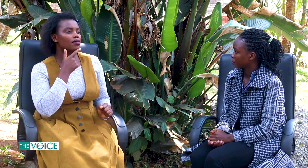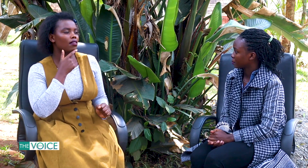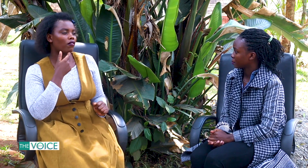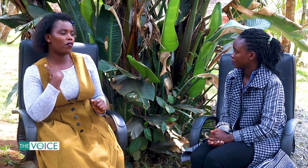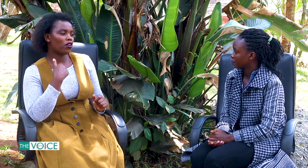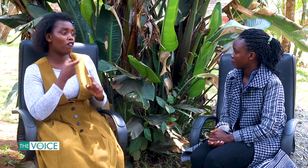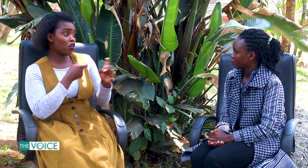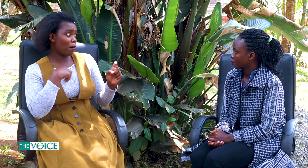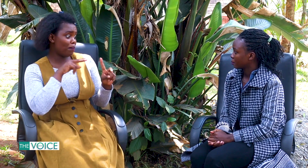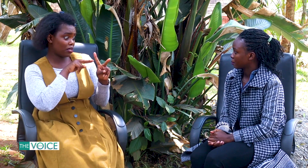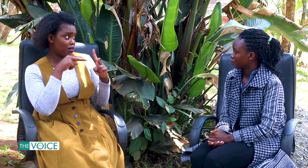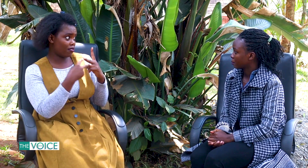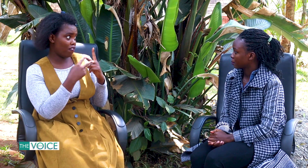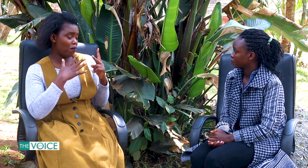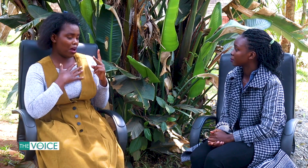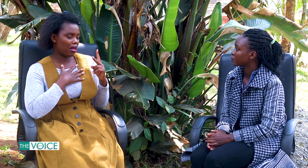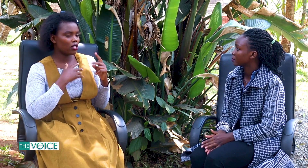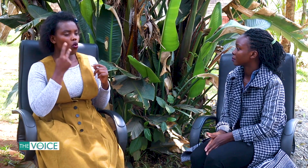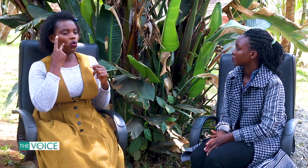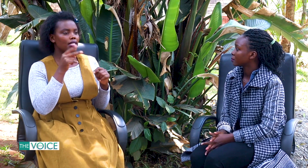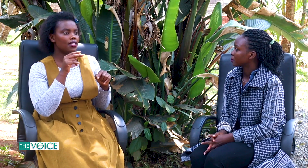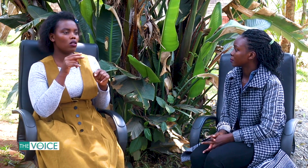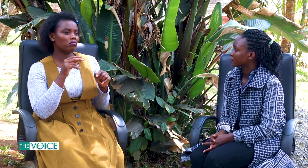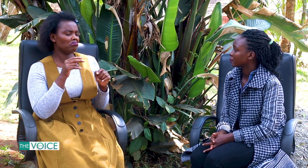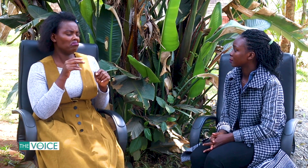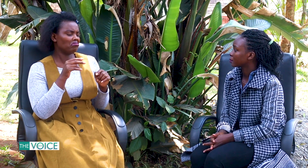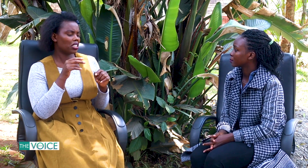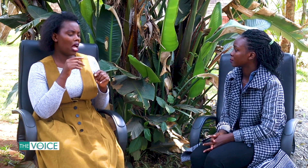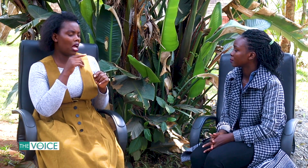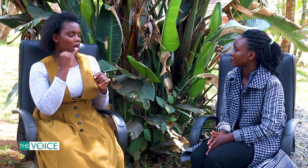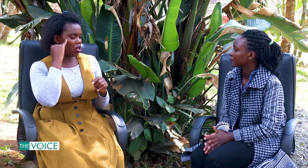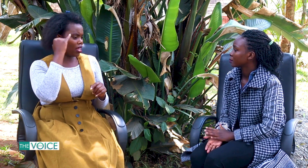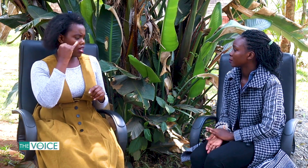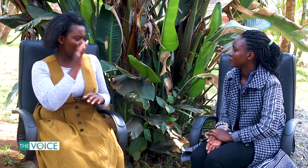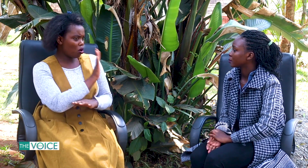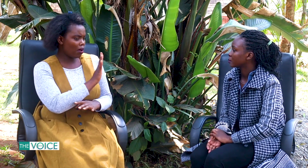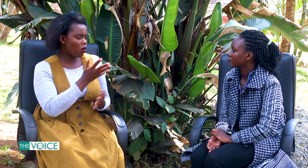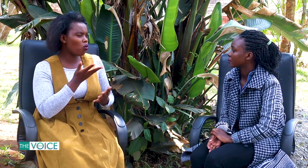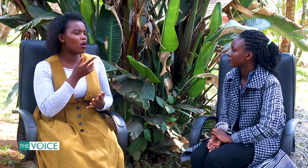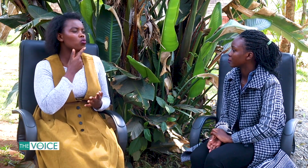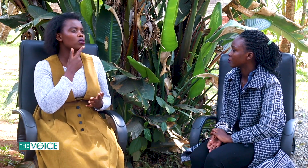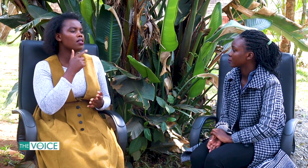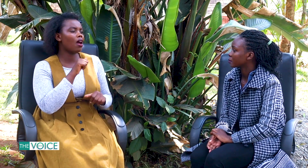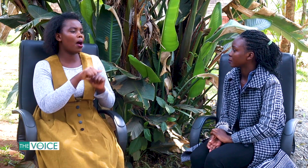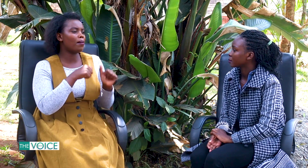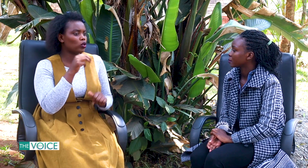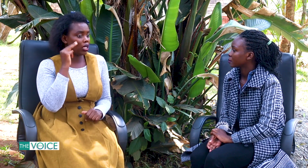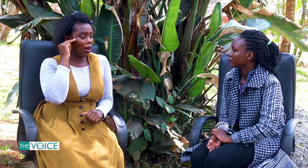or from my own perspective, your idea when you talked about, you focus